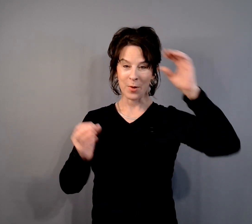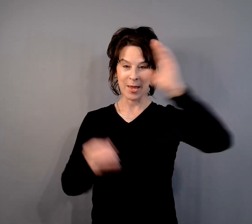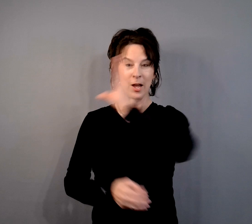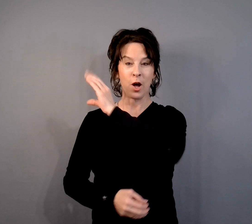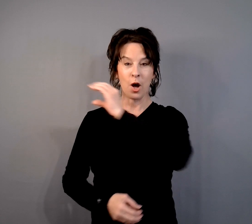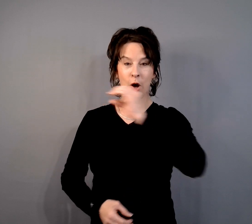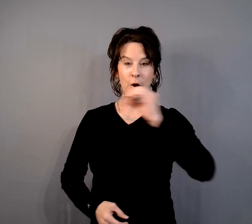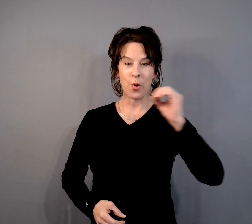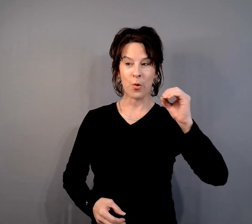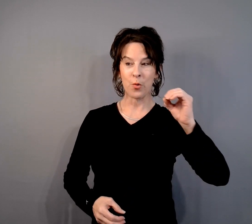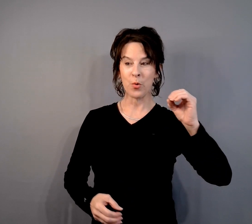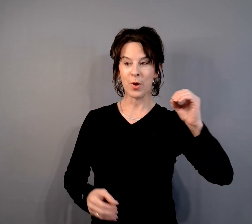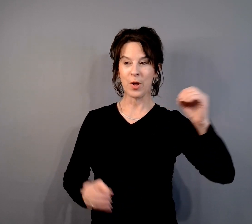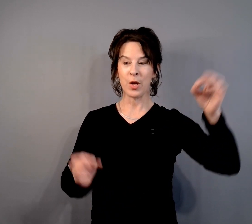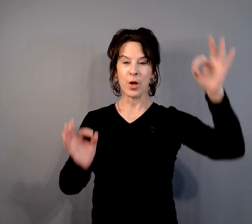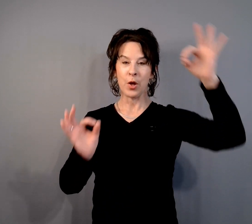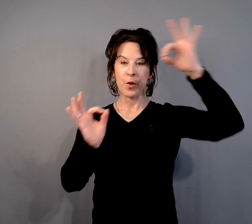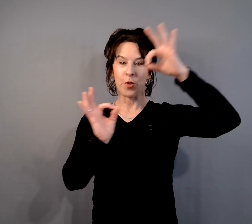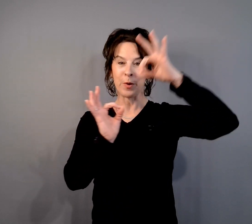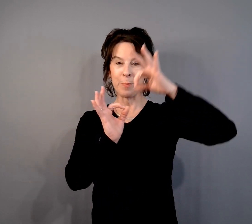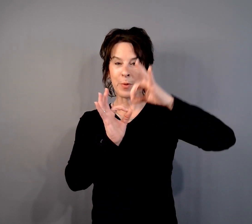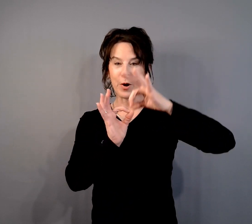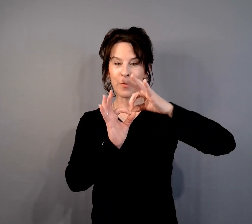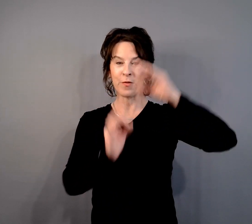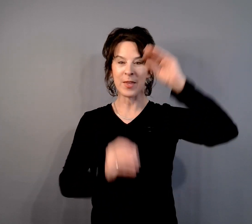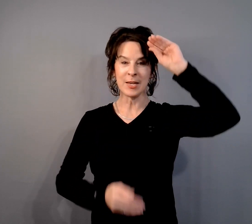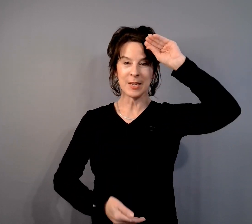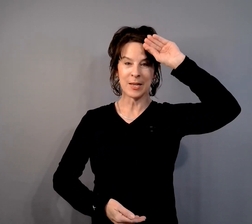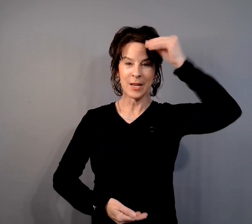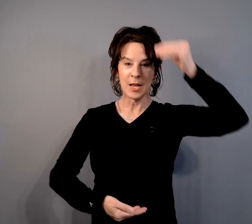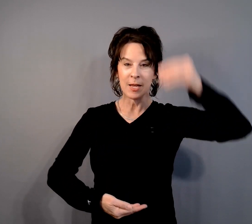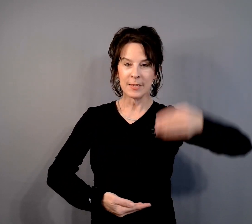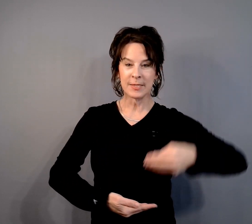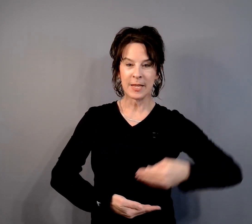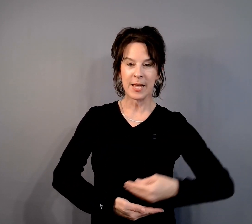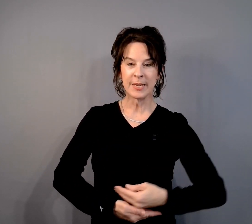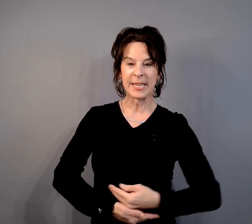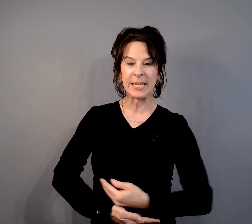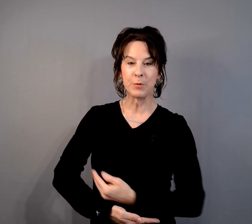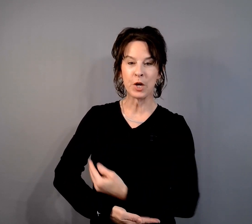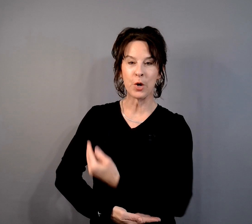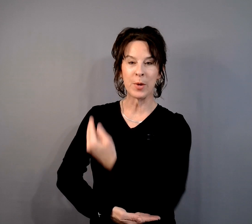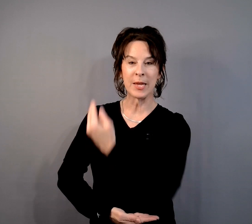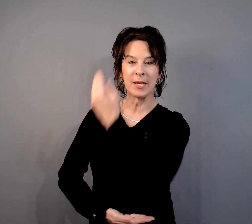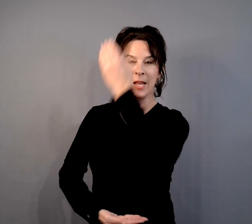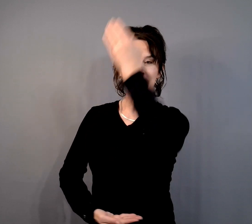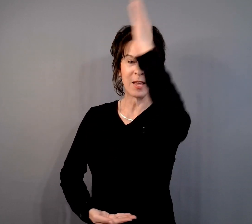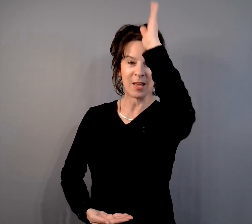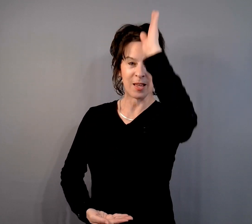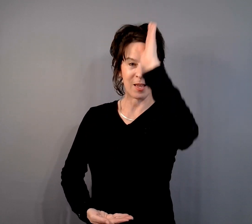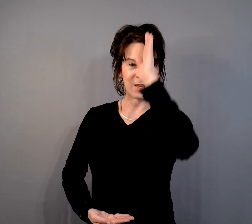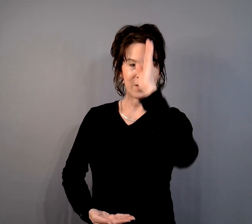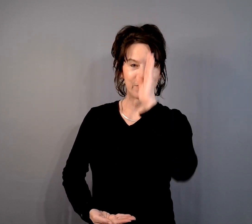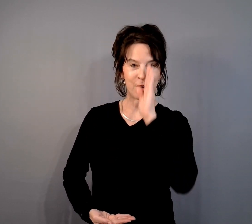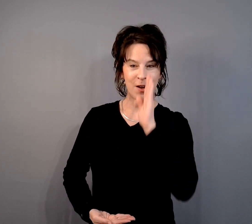Okay. Oh, the perfect Son, keep going, of God,